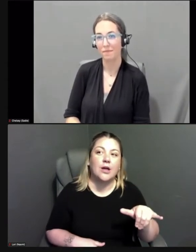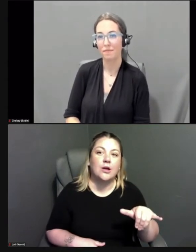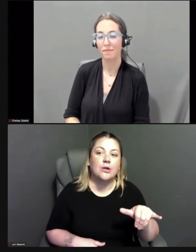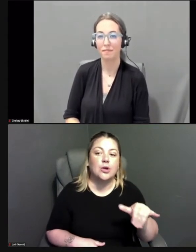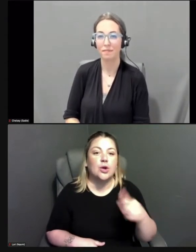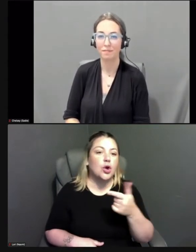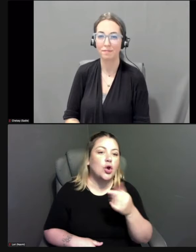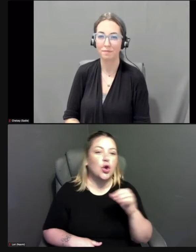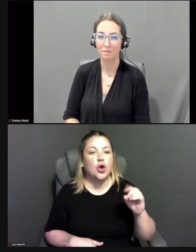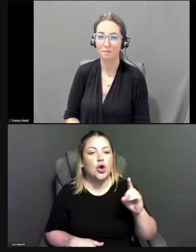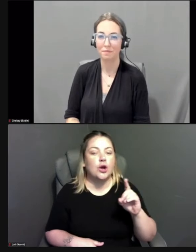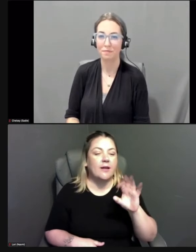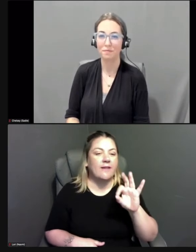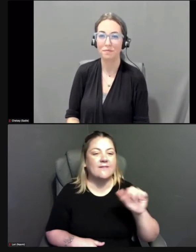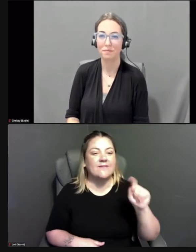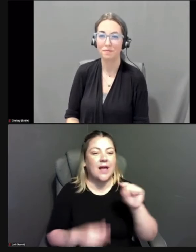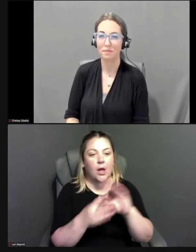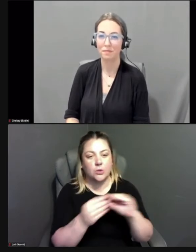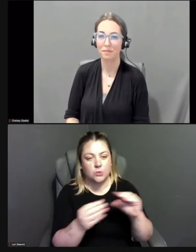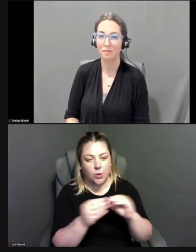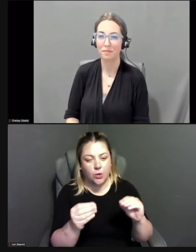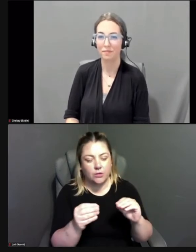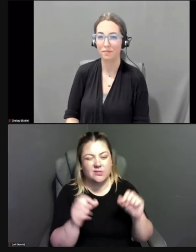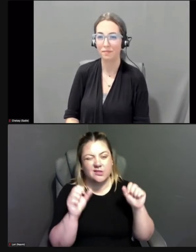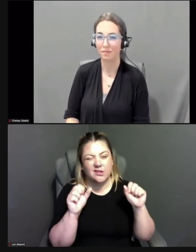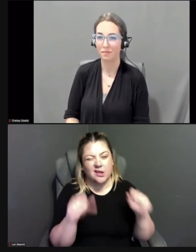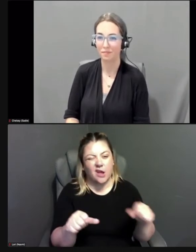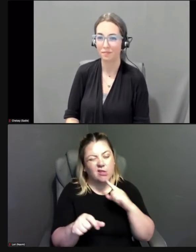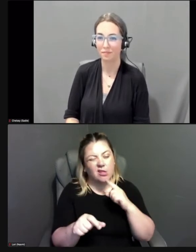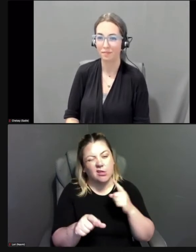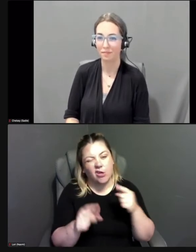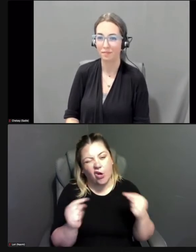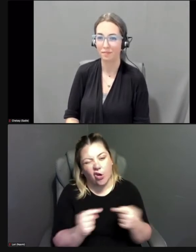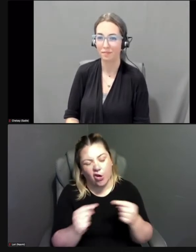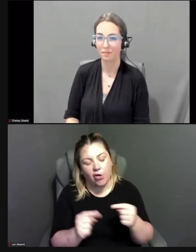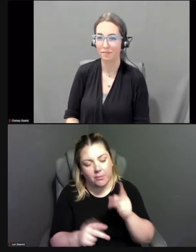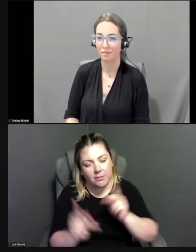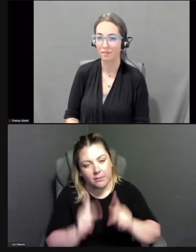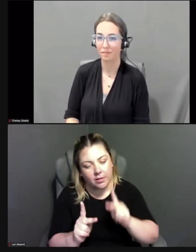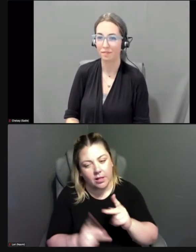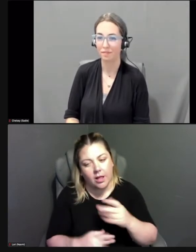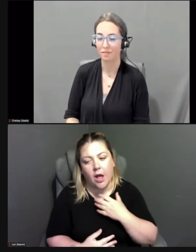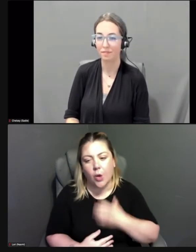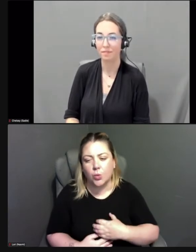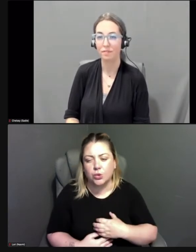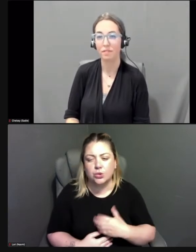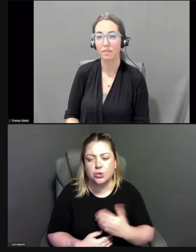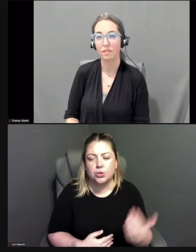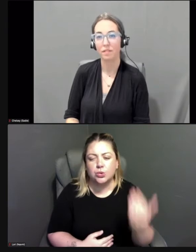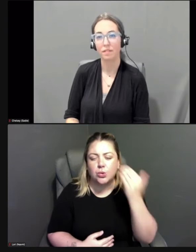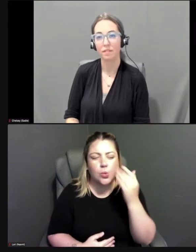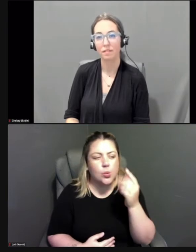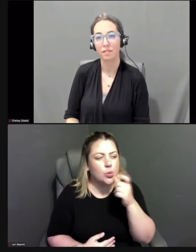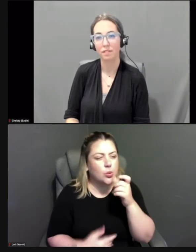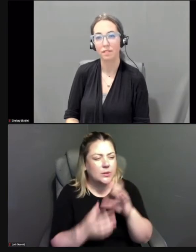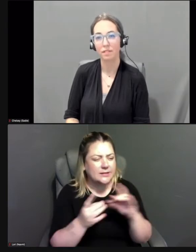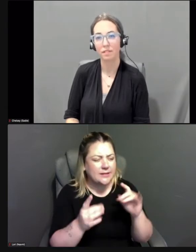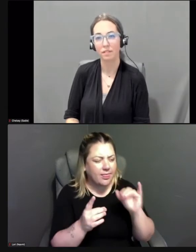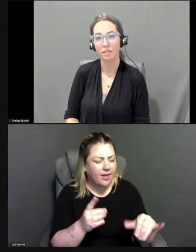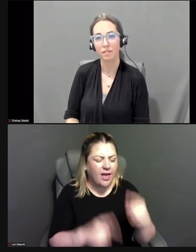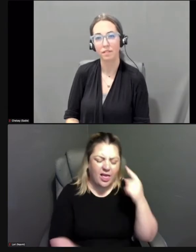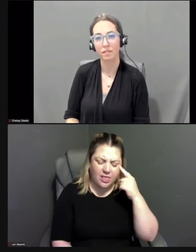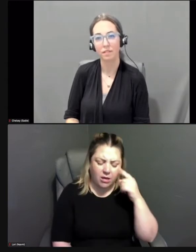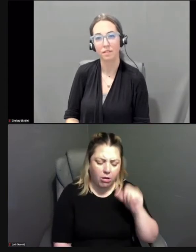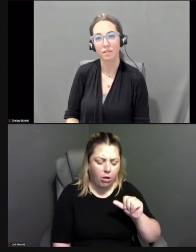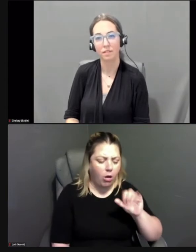so harmful, and I wish I could recall who came up with that phrase. I want to credit Aubrey Gordon for it, but